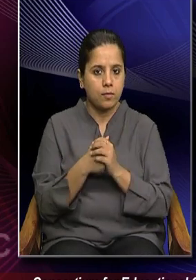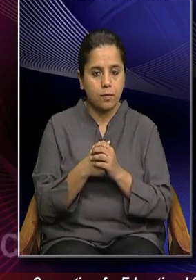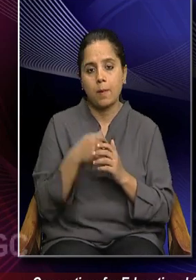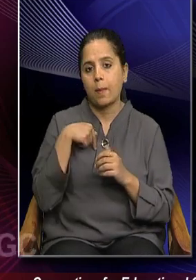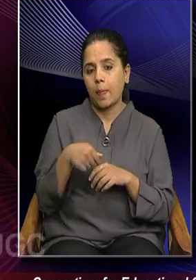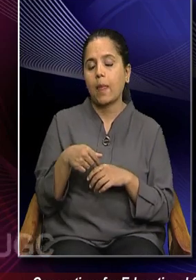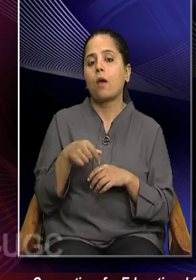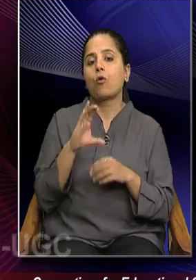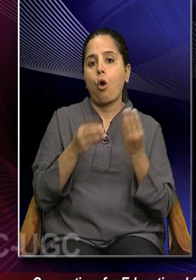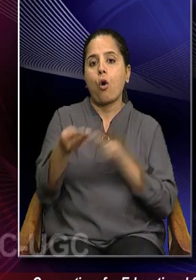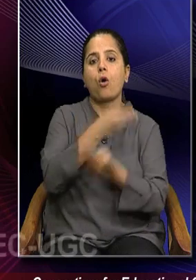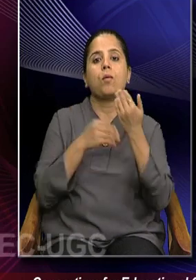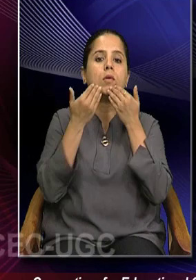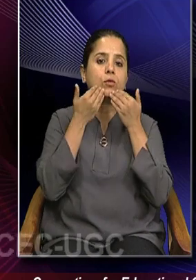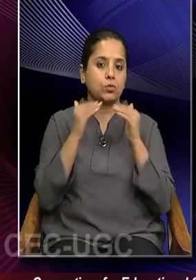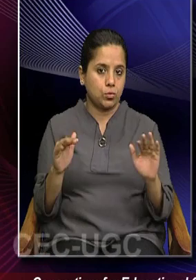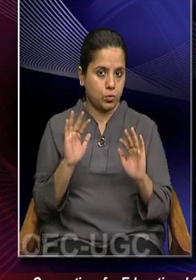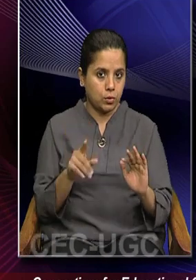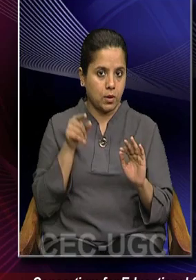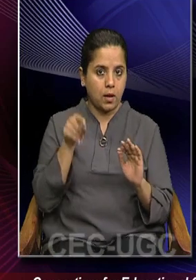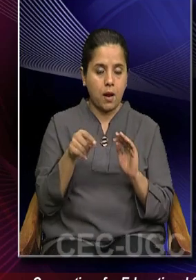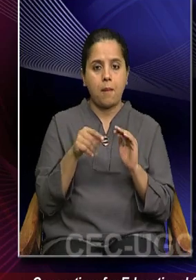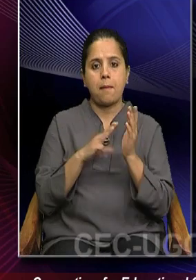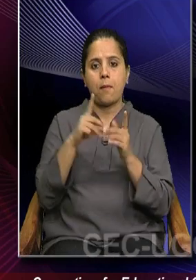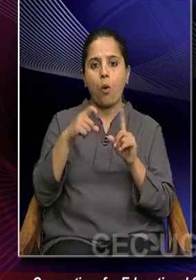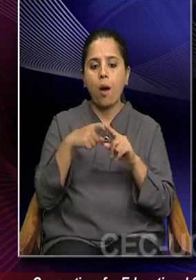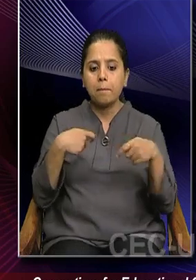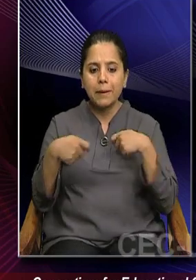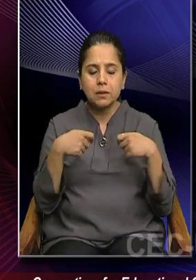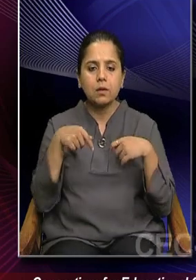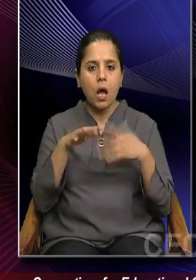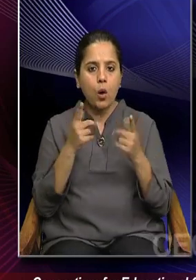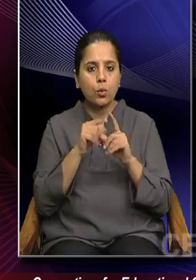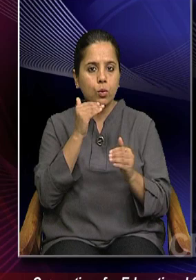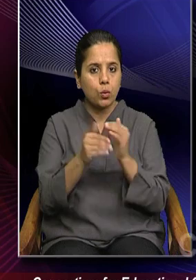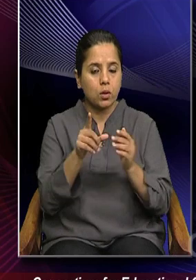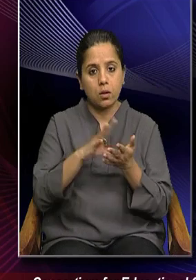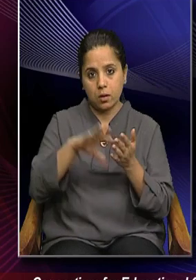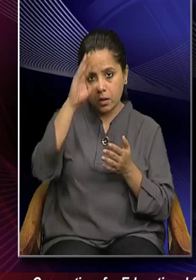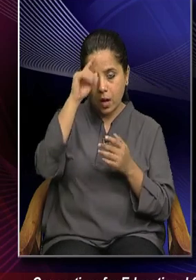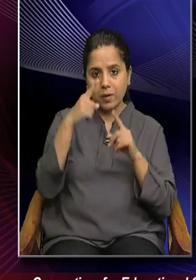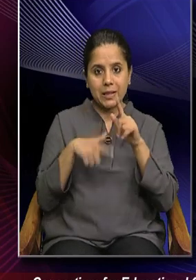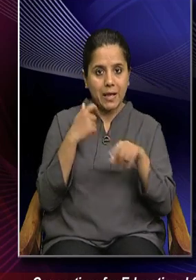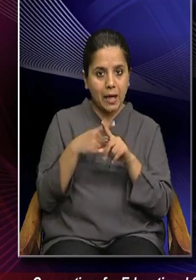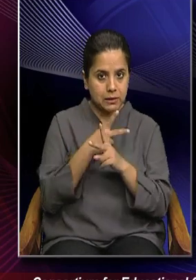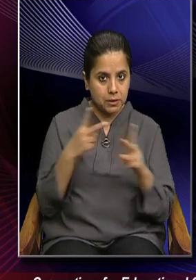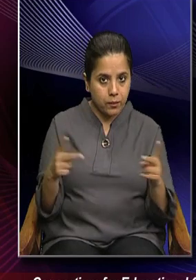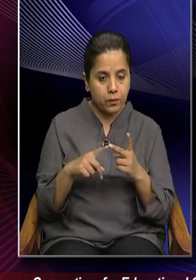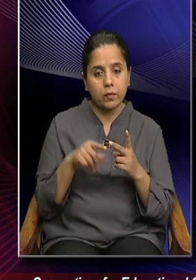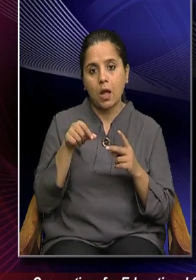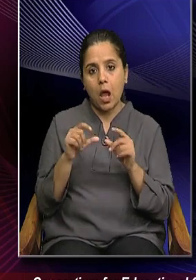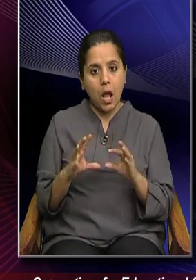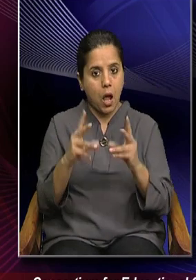commerce student managing a mock business venture learns taxation,